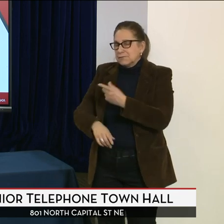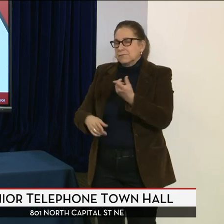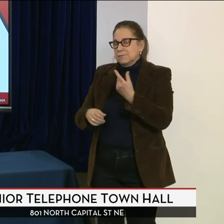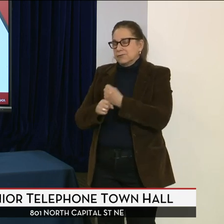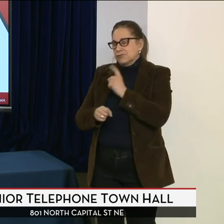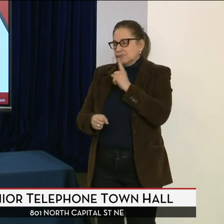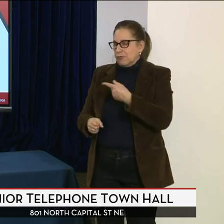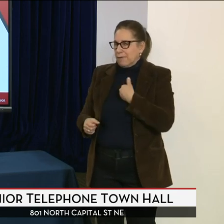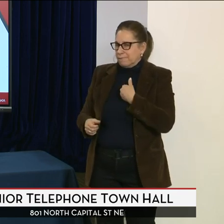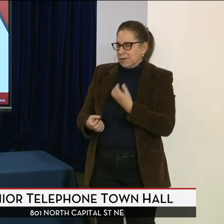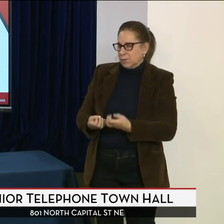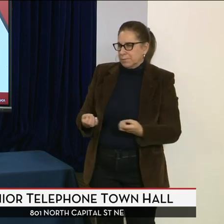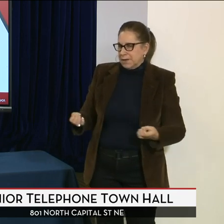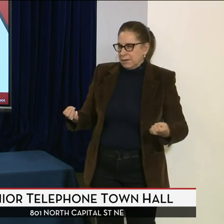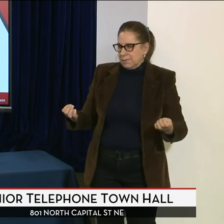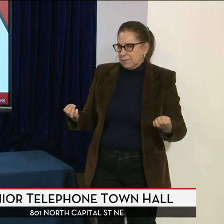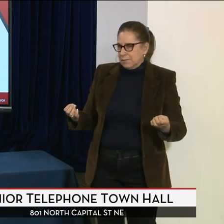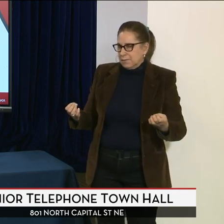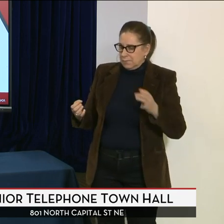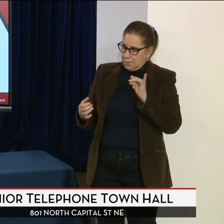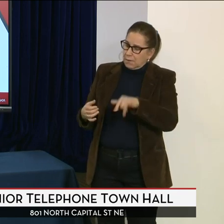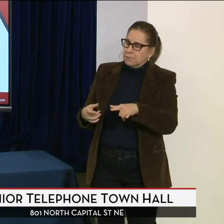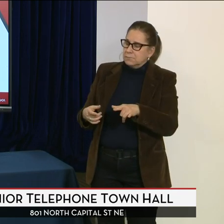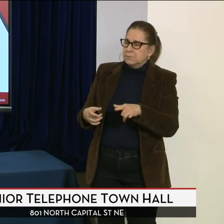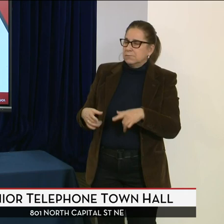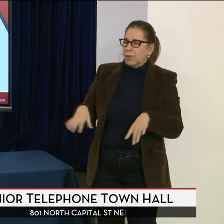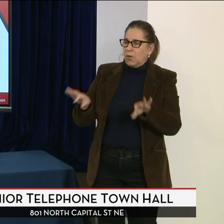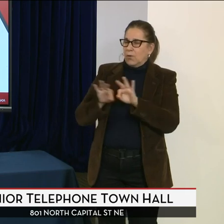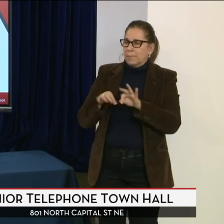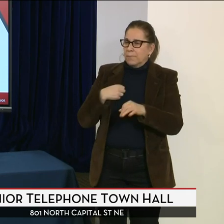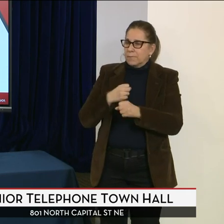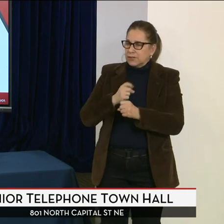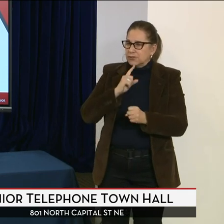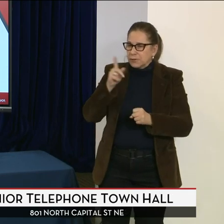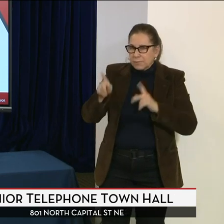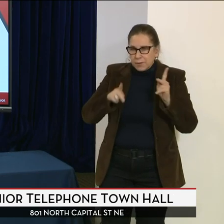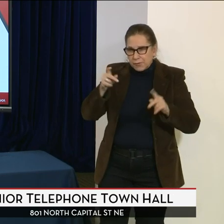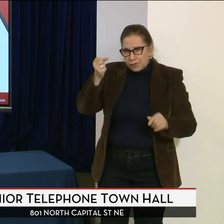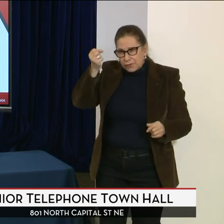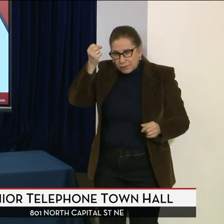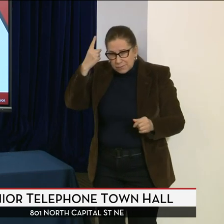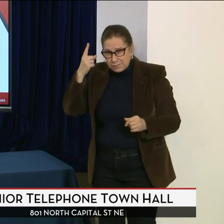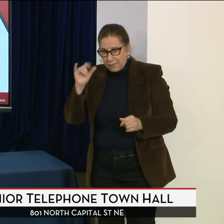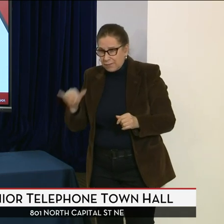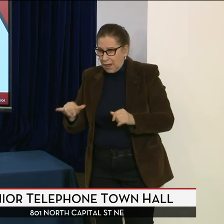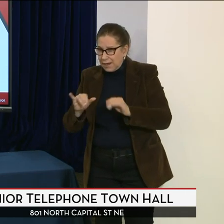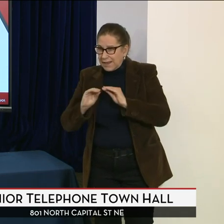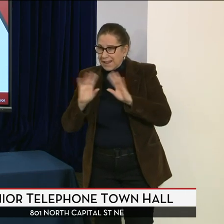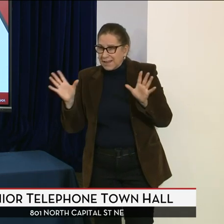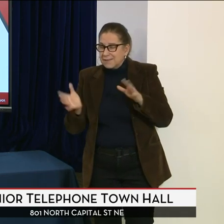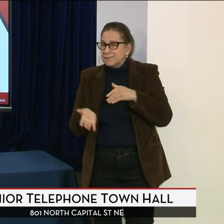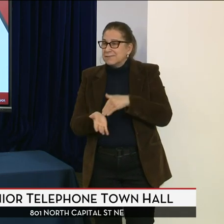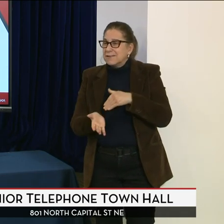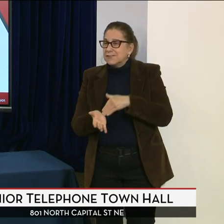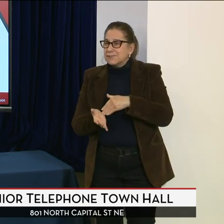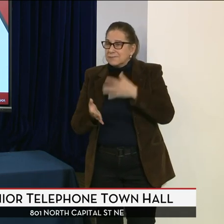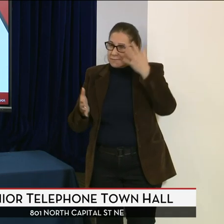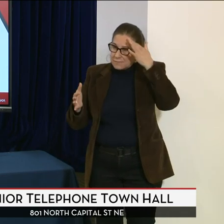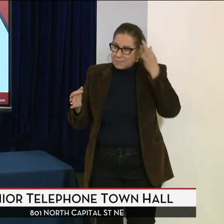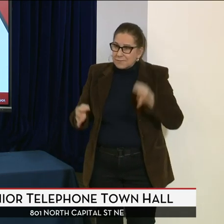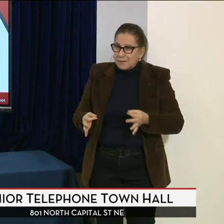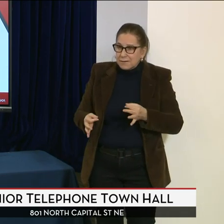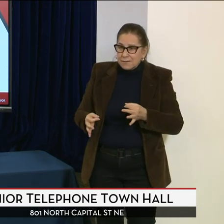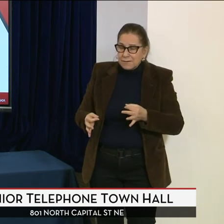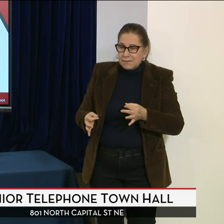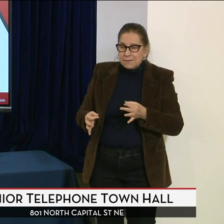that people understand very clearly that physicians decide who's tested. They make that decision based on the